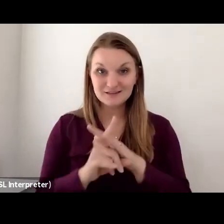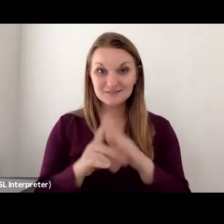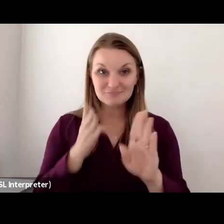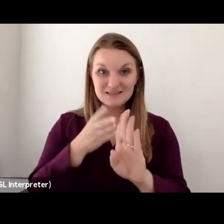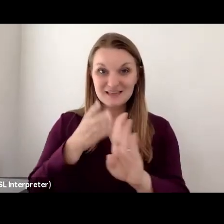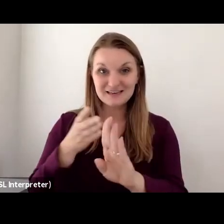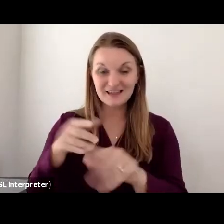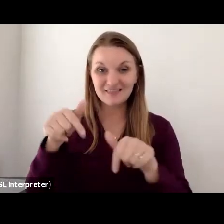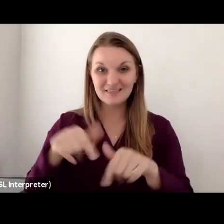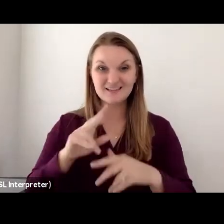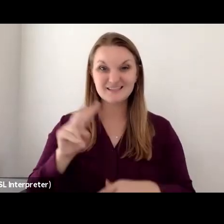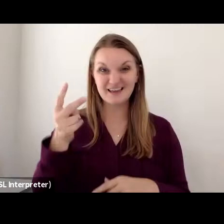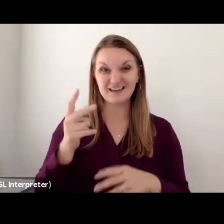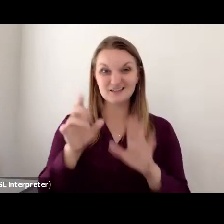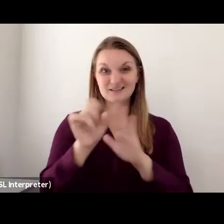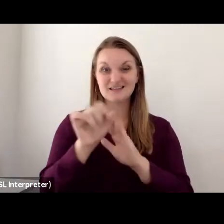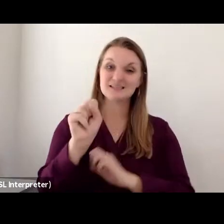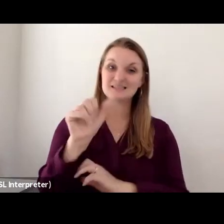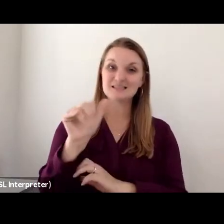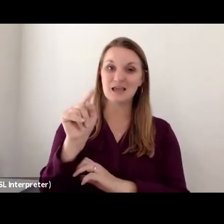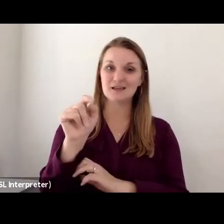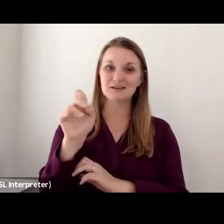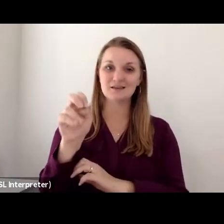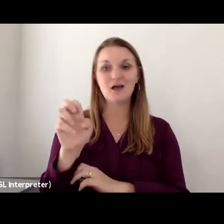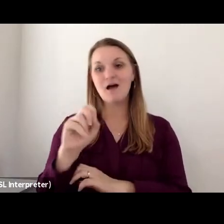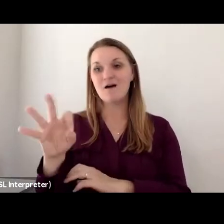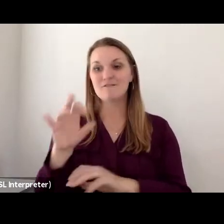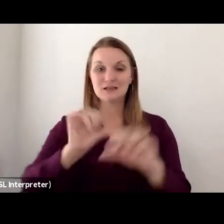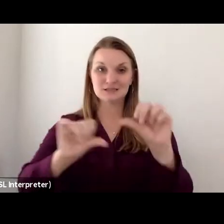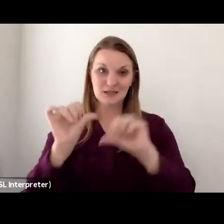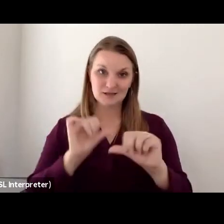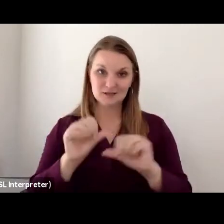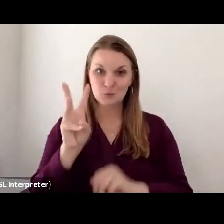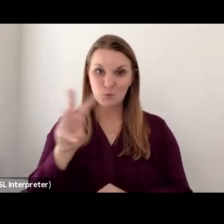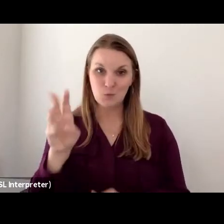State of the Science Conference webinar series.